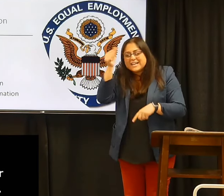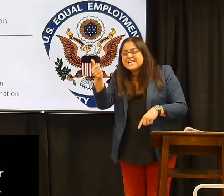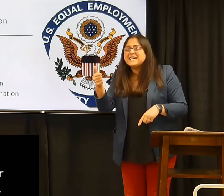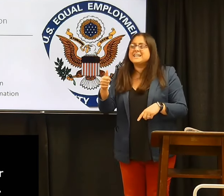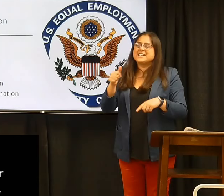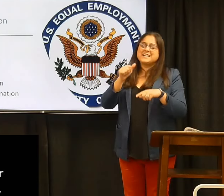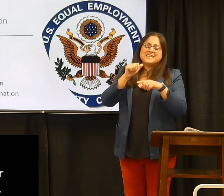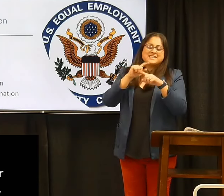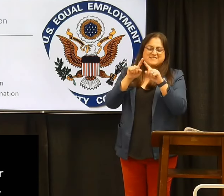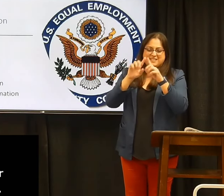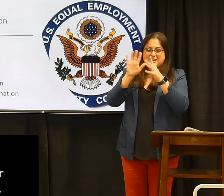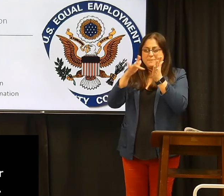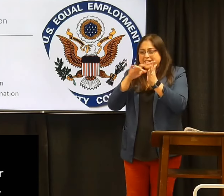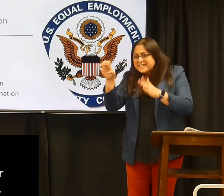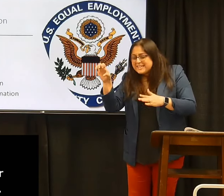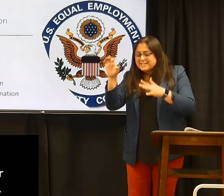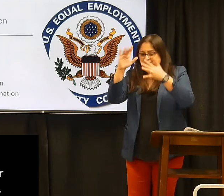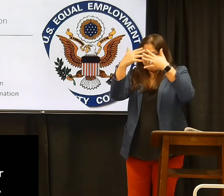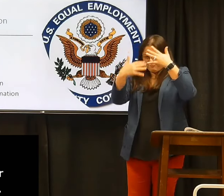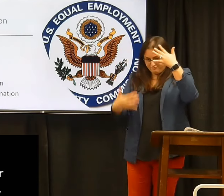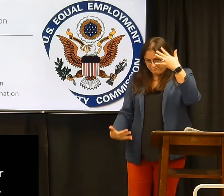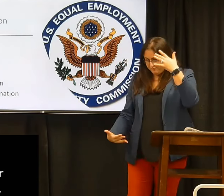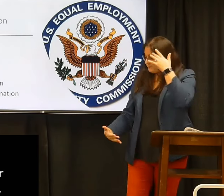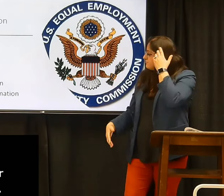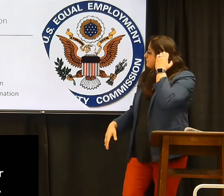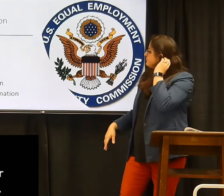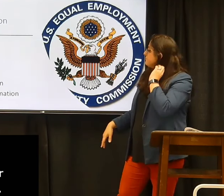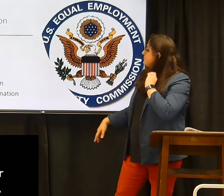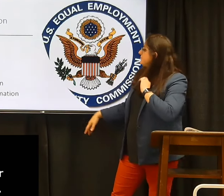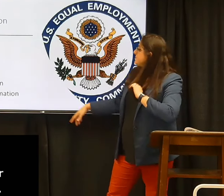color, Indian, Middle Eastern.